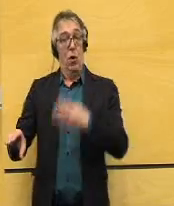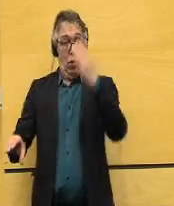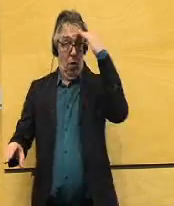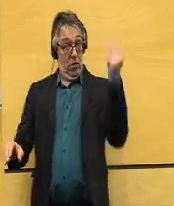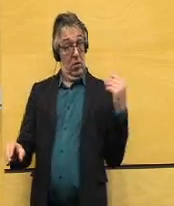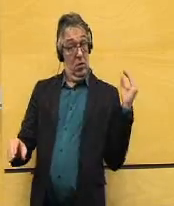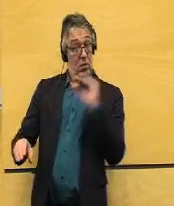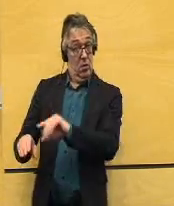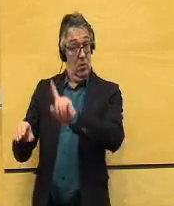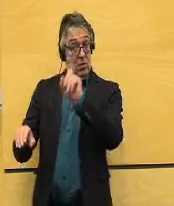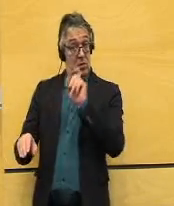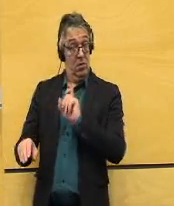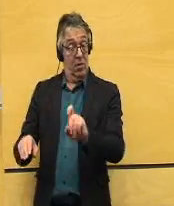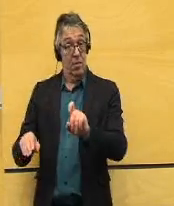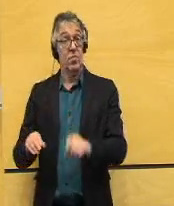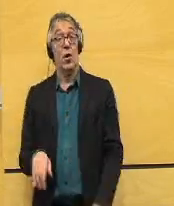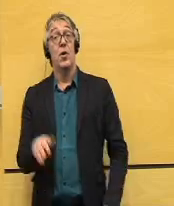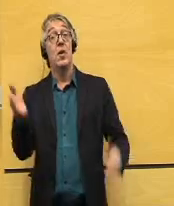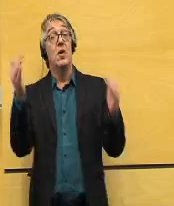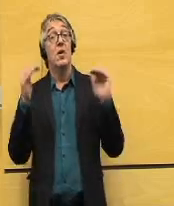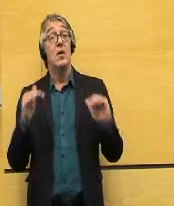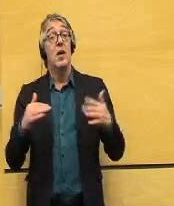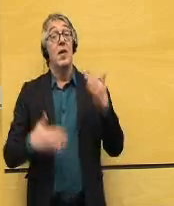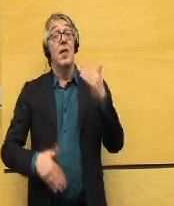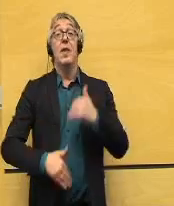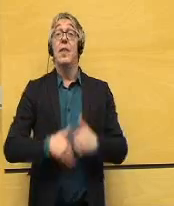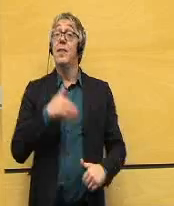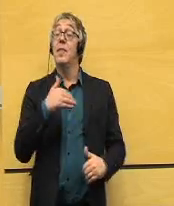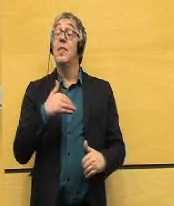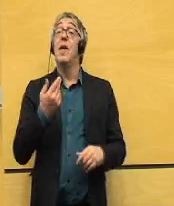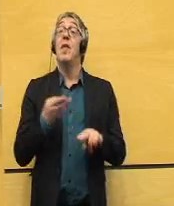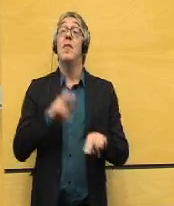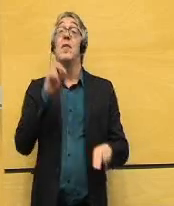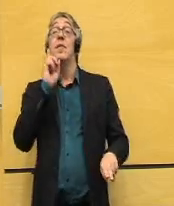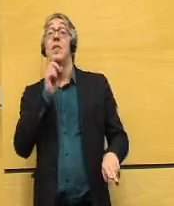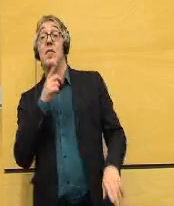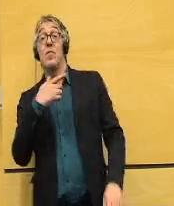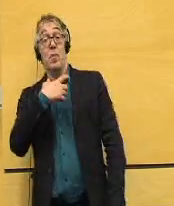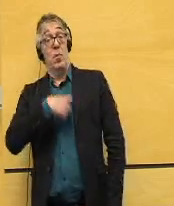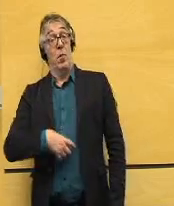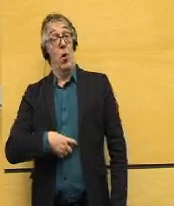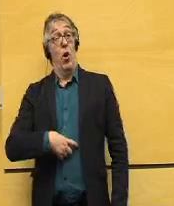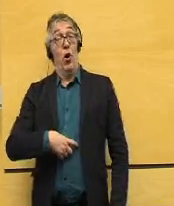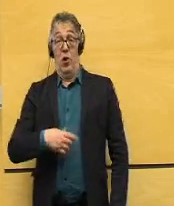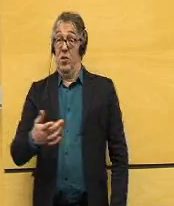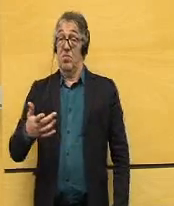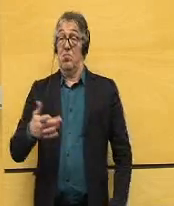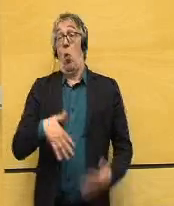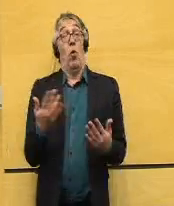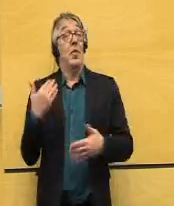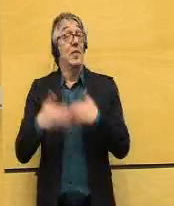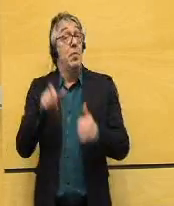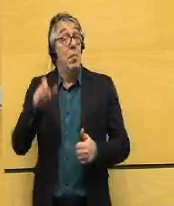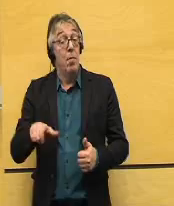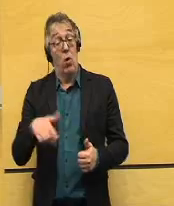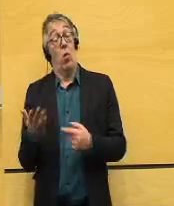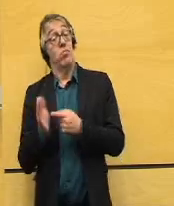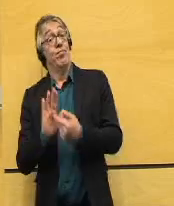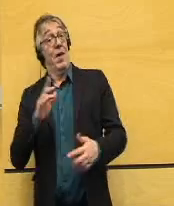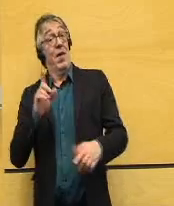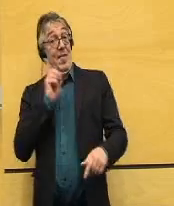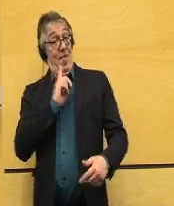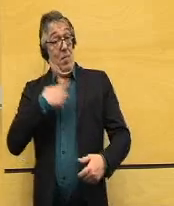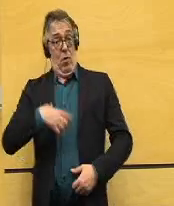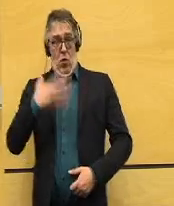supported legal aid to file lawsuit in case of violation of their rights enshrined in the Convention. Thank you.